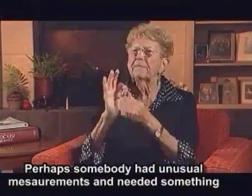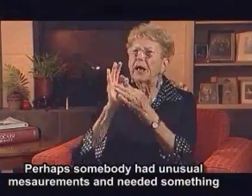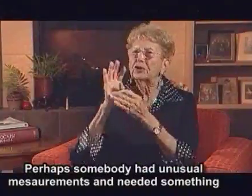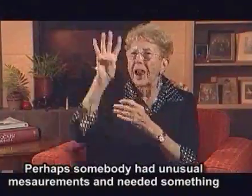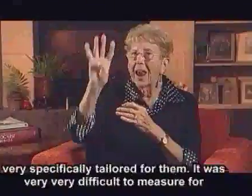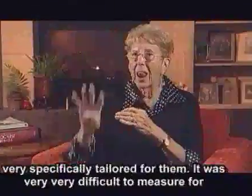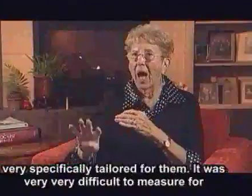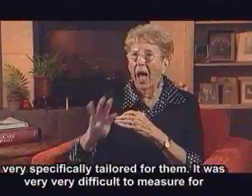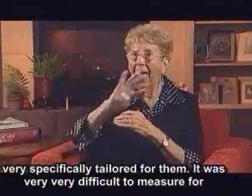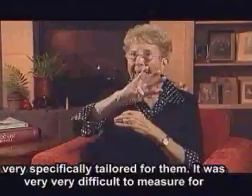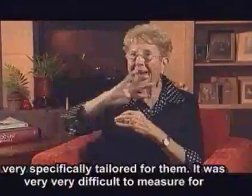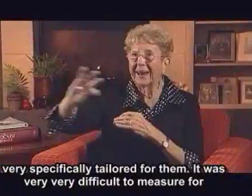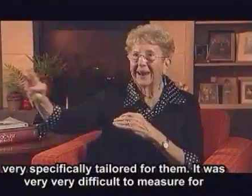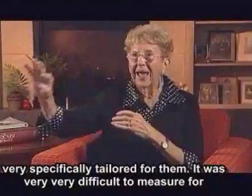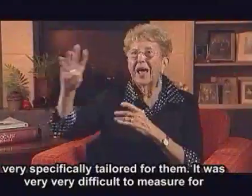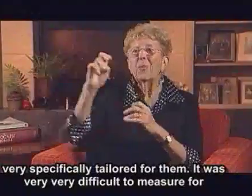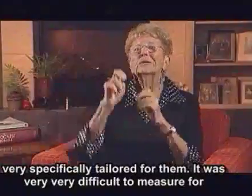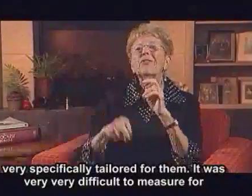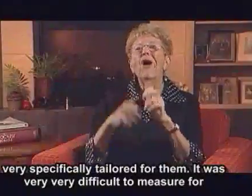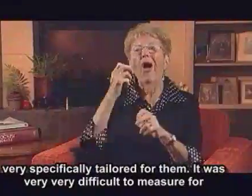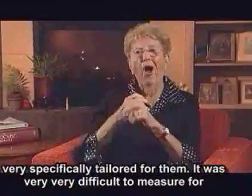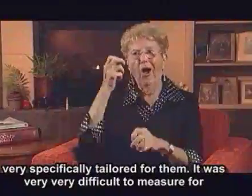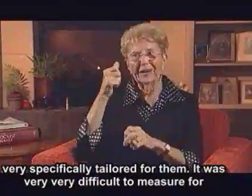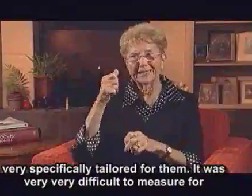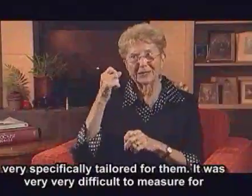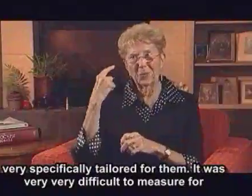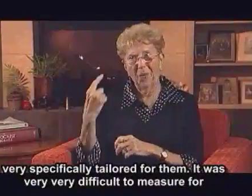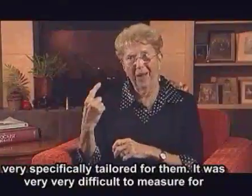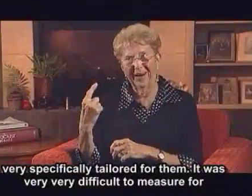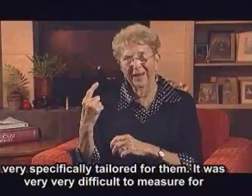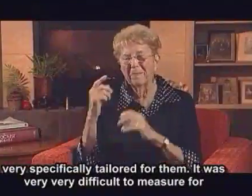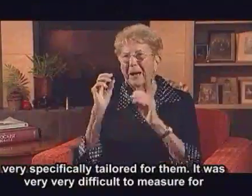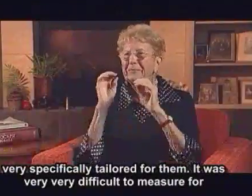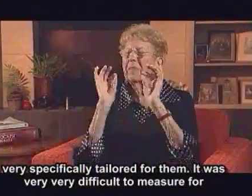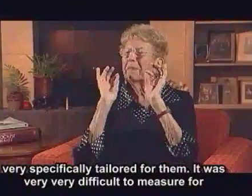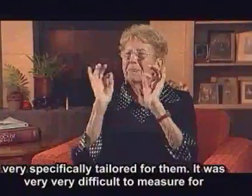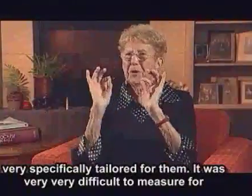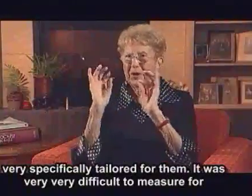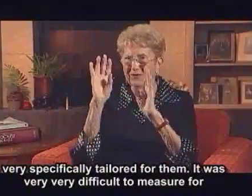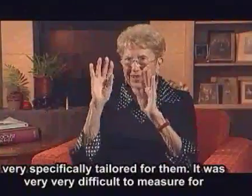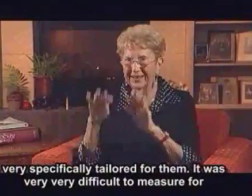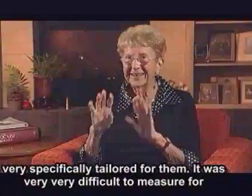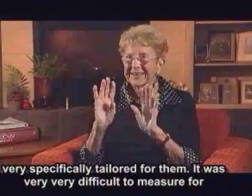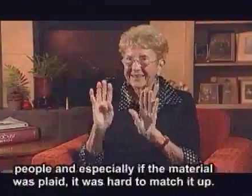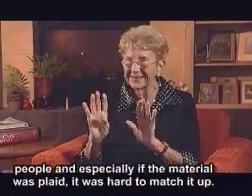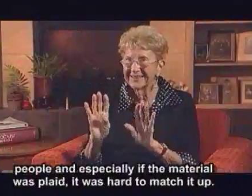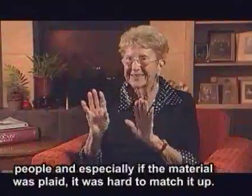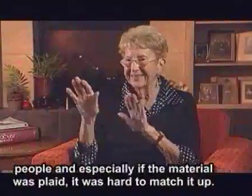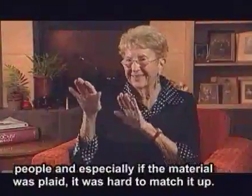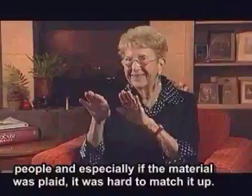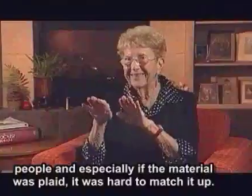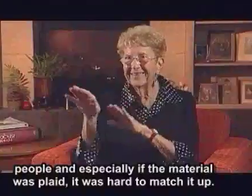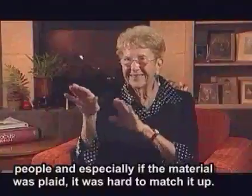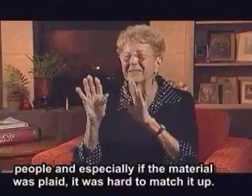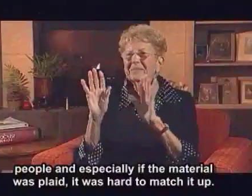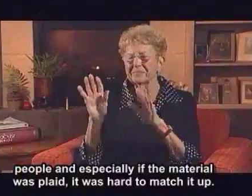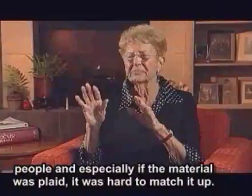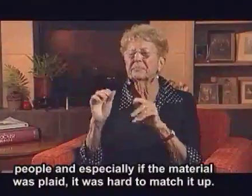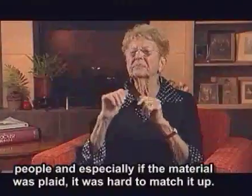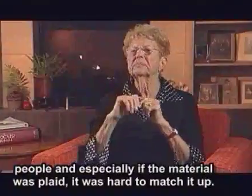something very specifically tailored for them. It was very, very difficult to measure for people, and especially if the material was